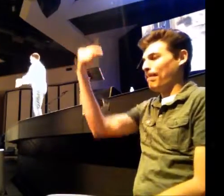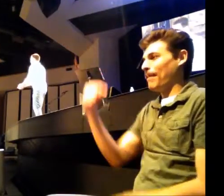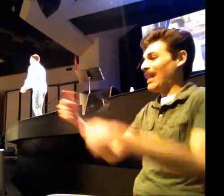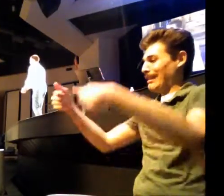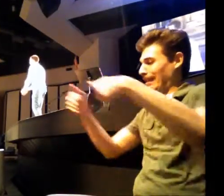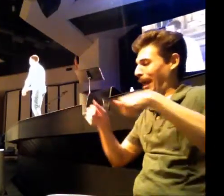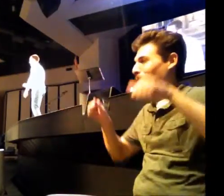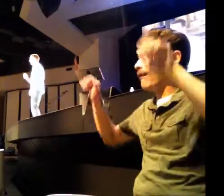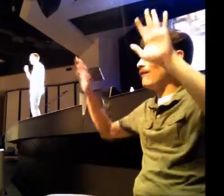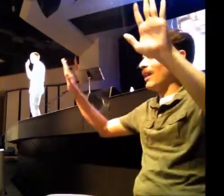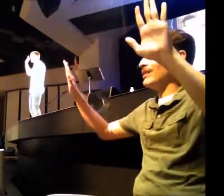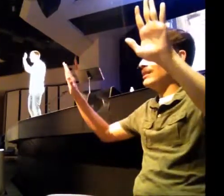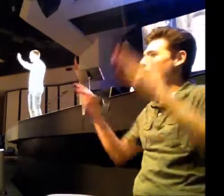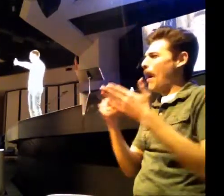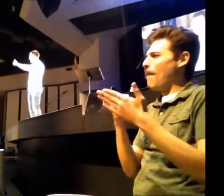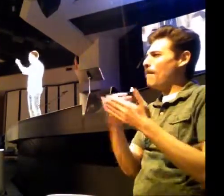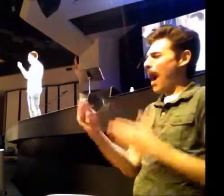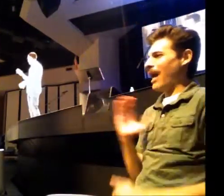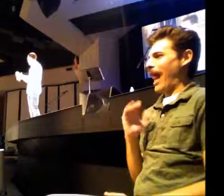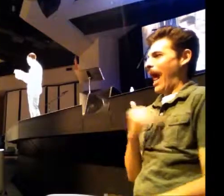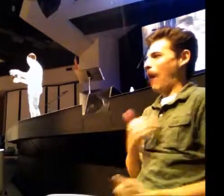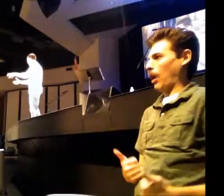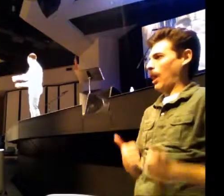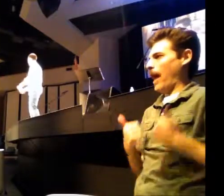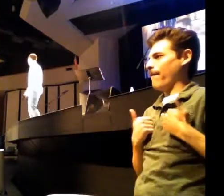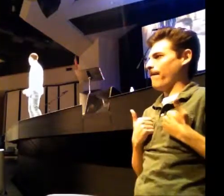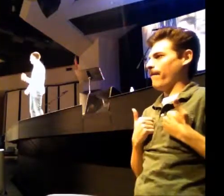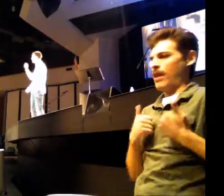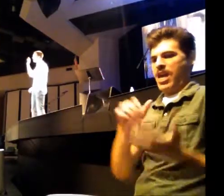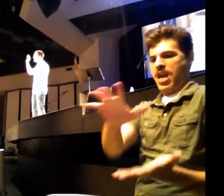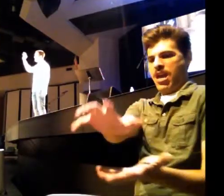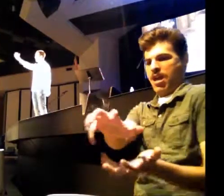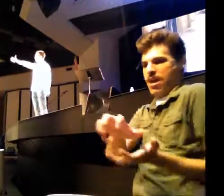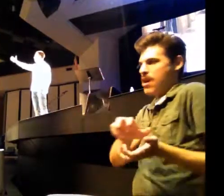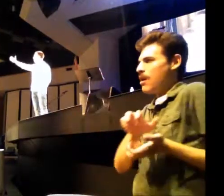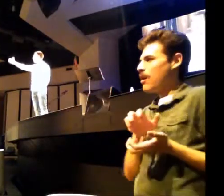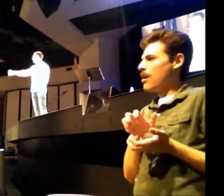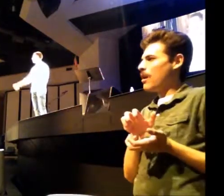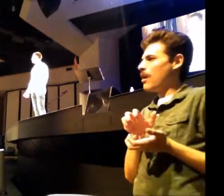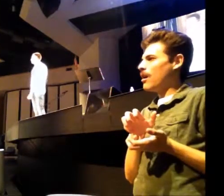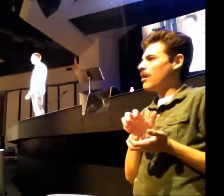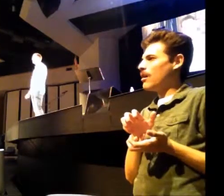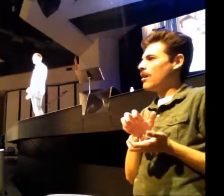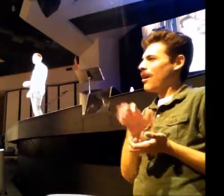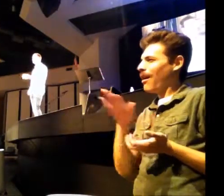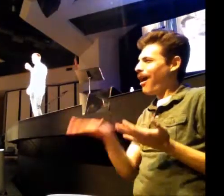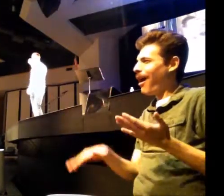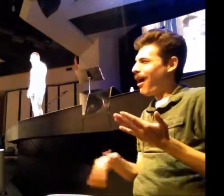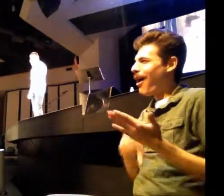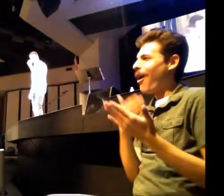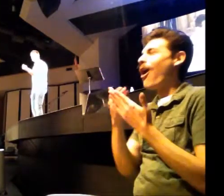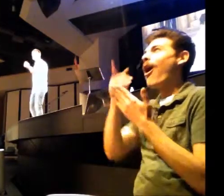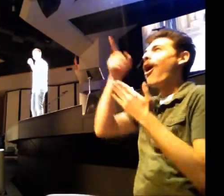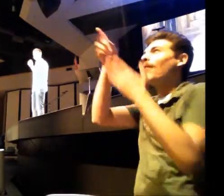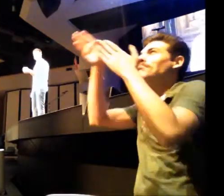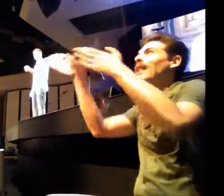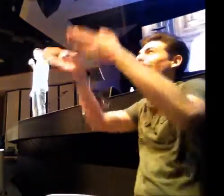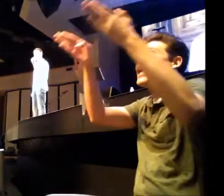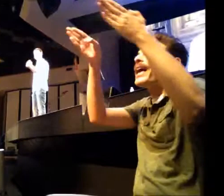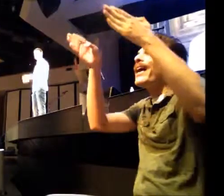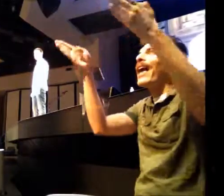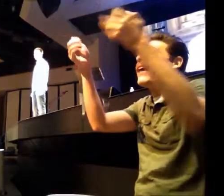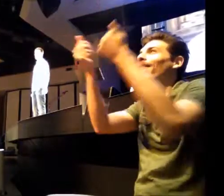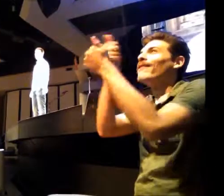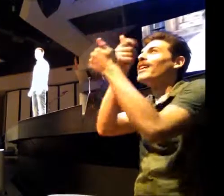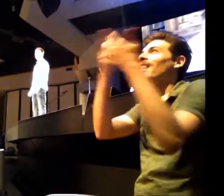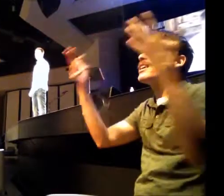that I would buy your life back. Now live." You want to know what your life is meant for? To live out of all that God created you to be. Communion declares